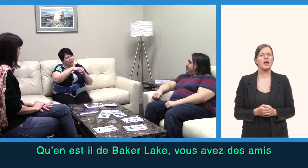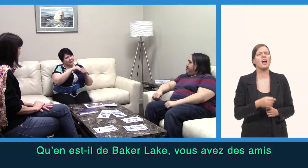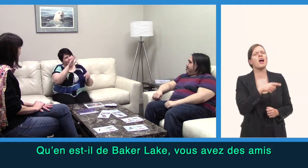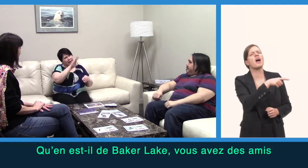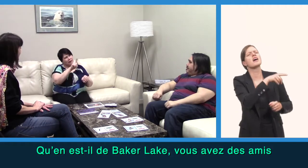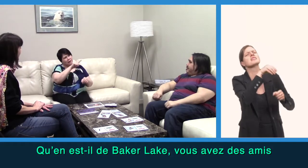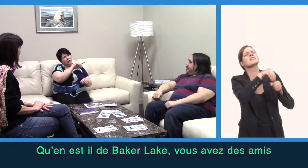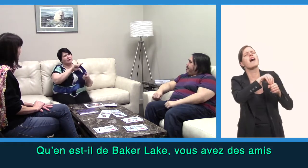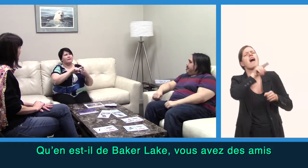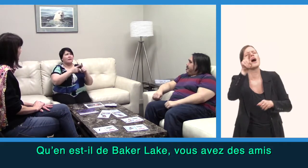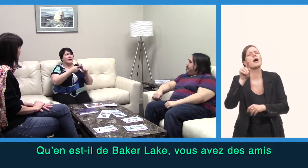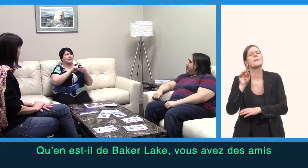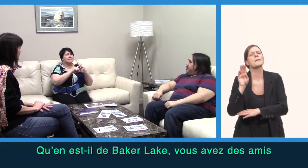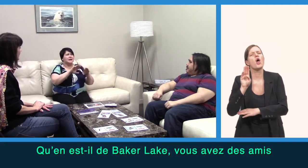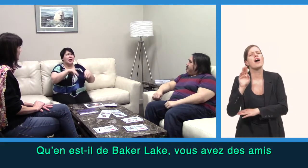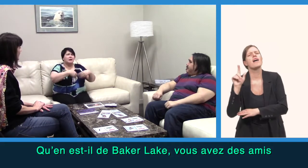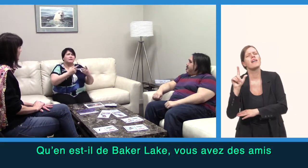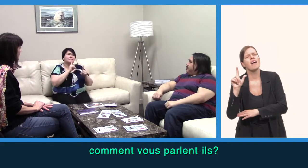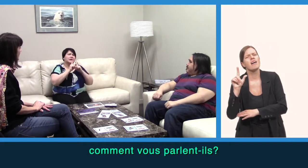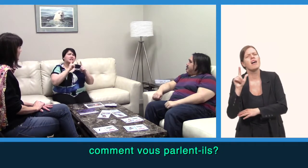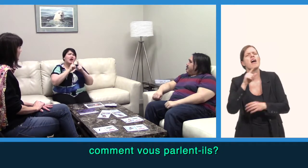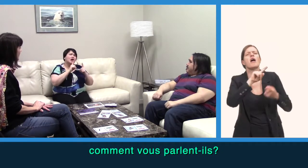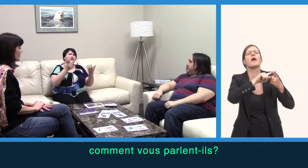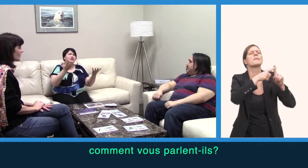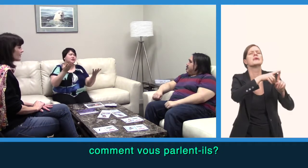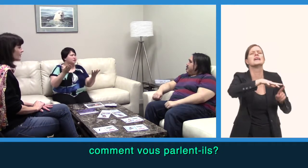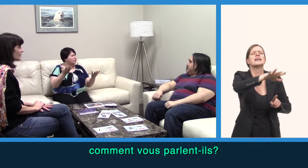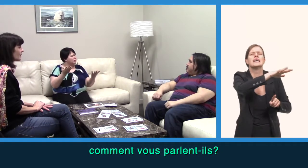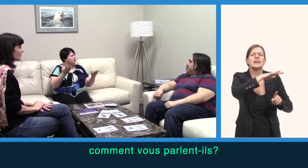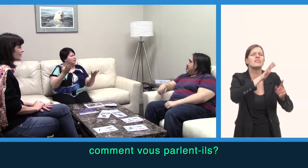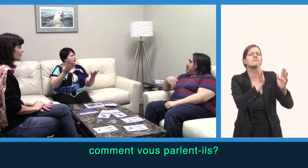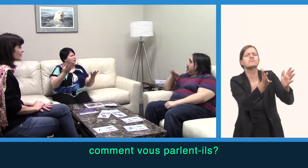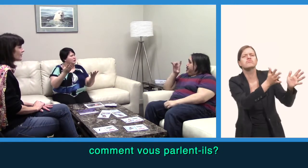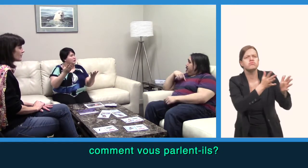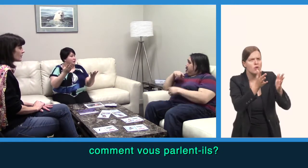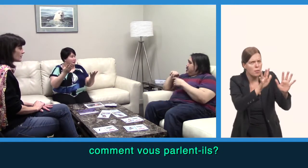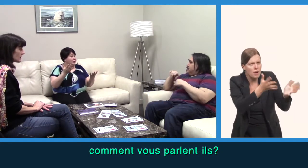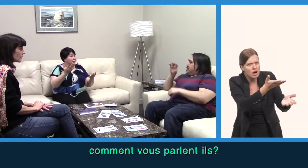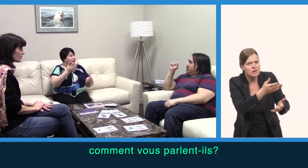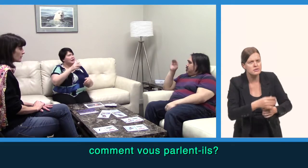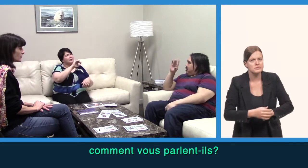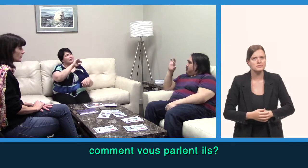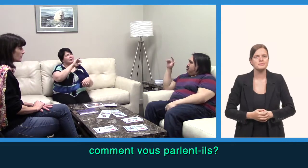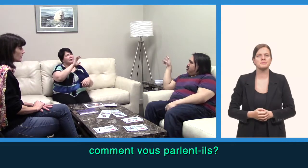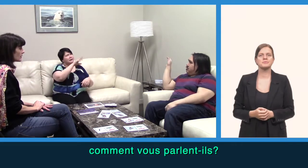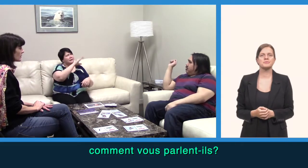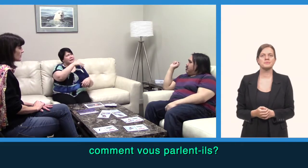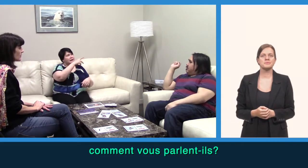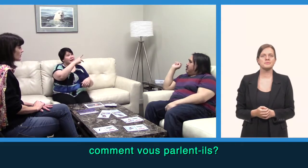What about in daycare, your friends, how do they talk to you?